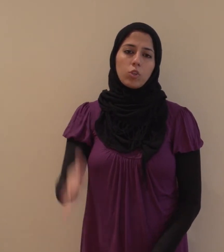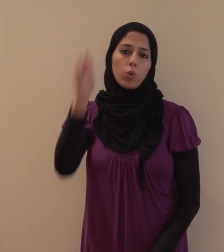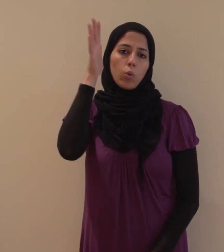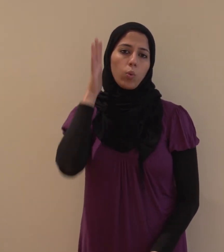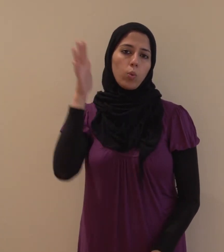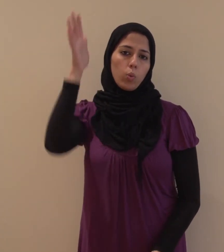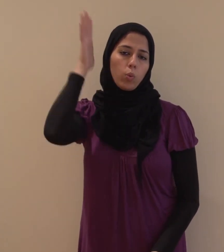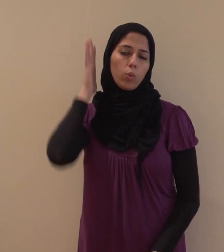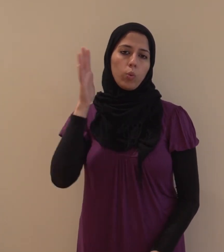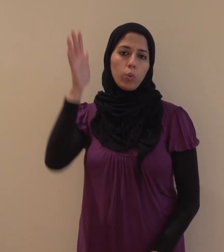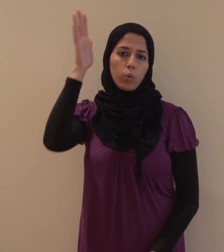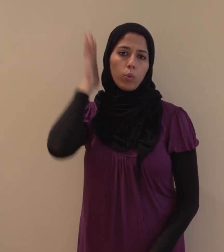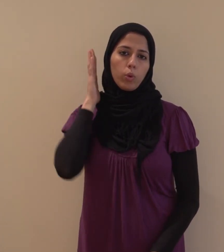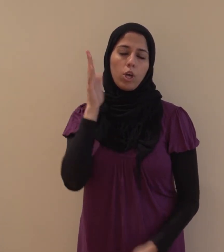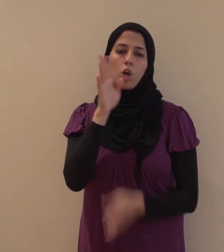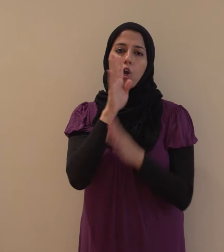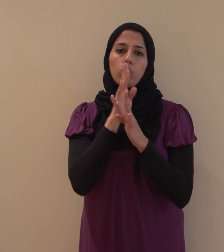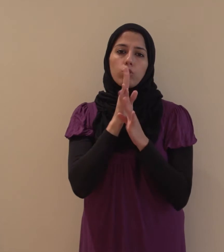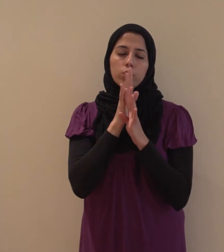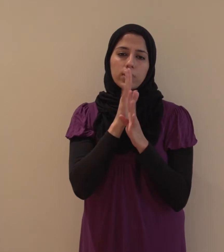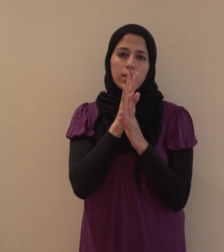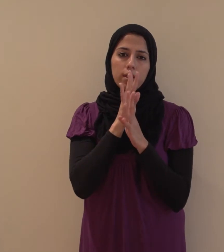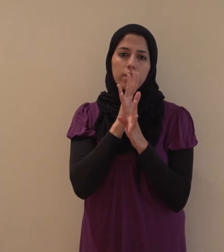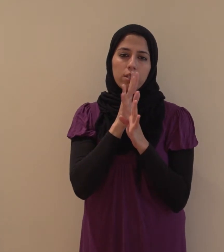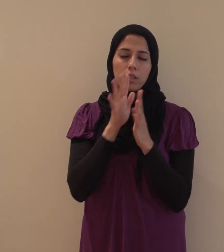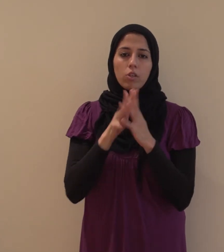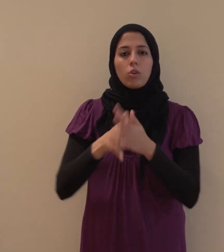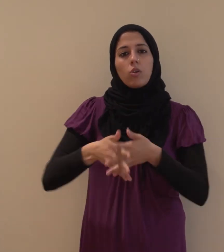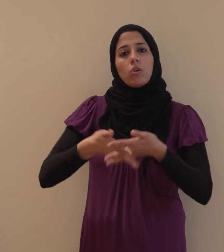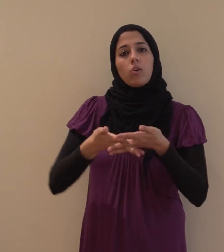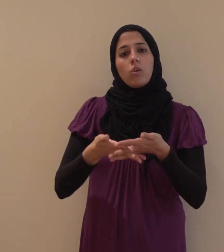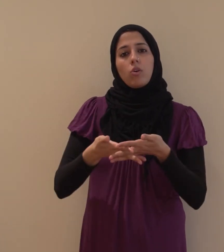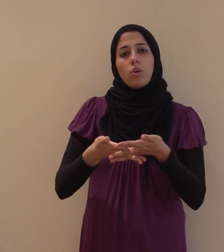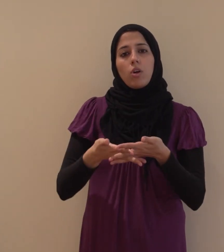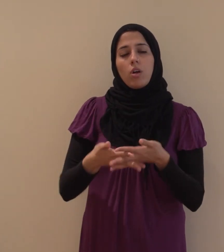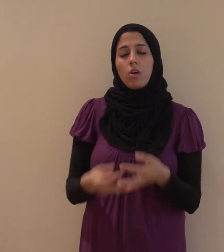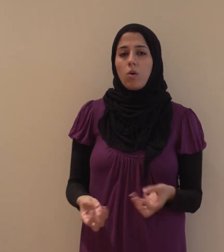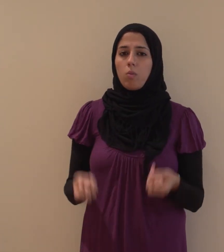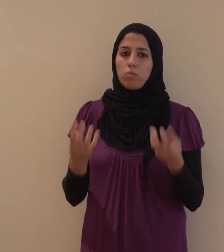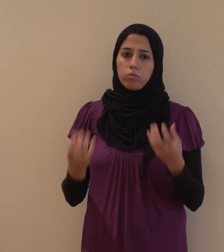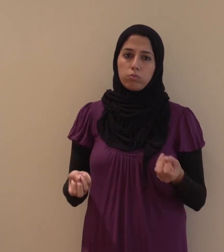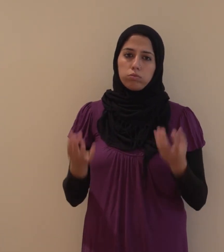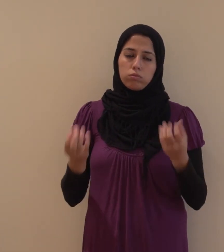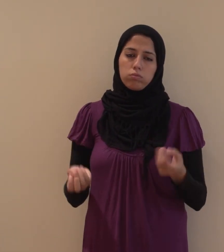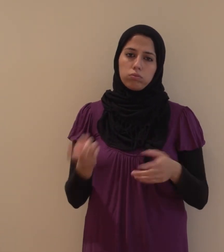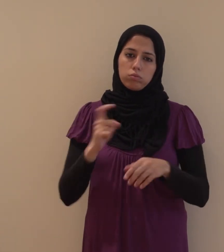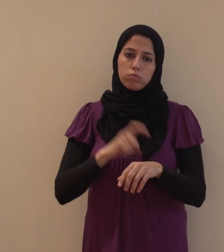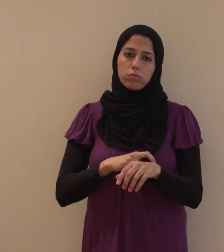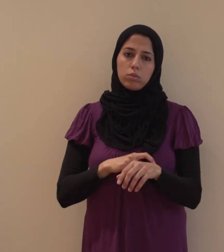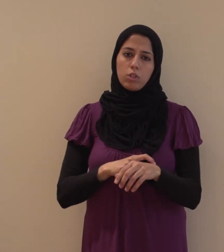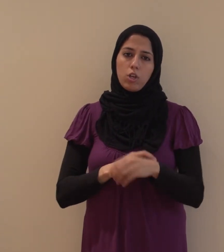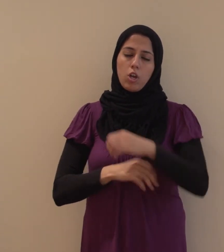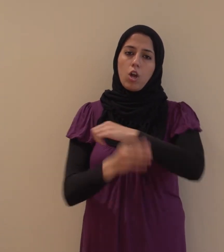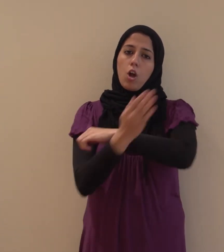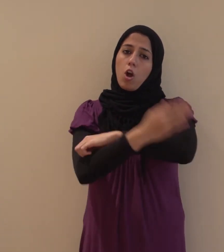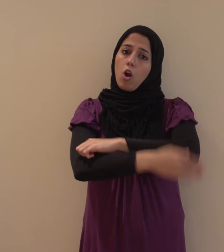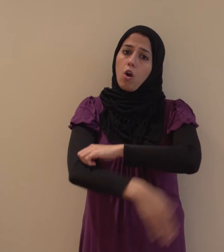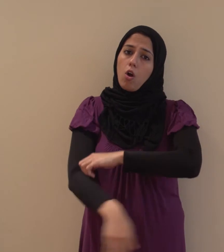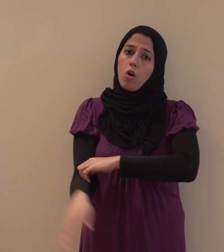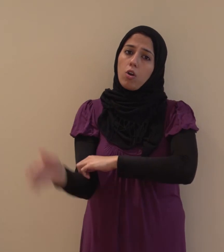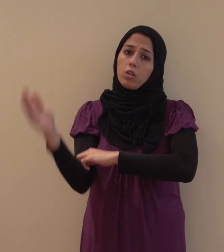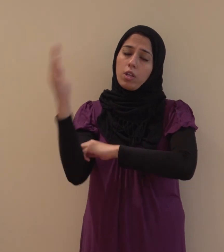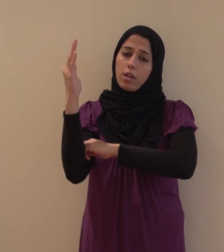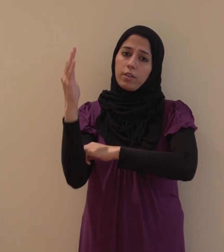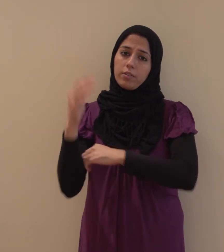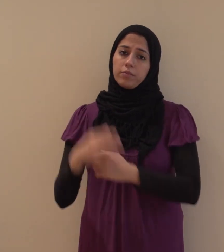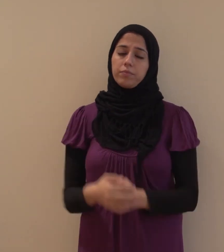to spend their maximum time in the recitation of the glorious Quran when they are fasting, and also in the night time standing in the prayers in front of